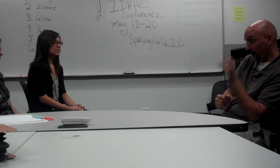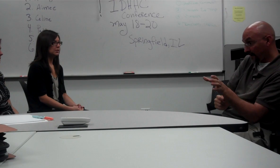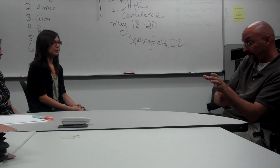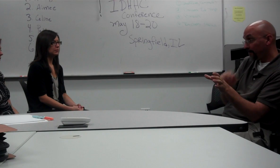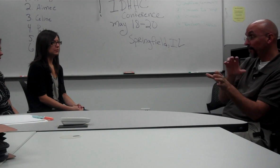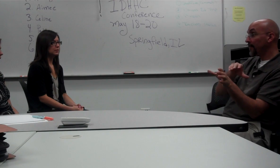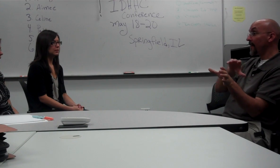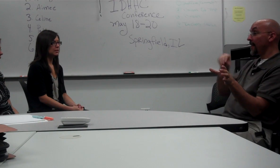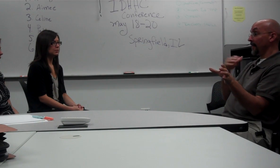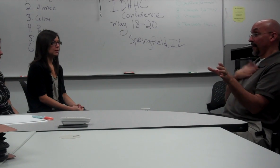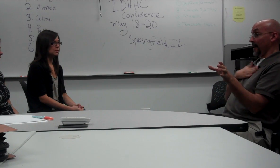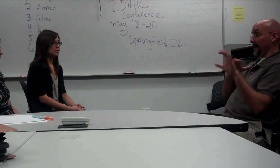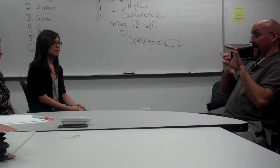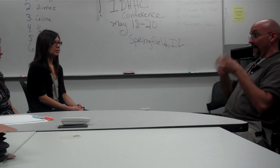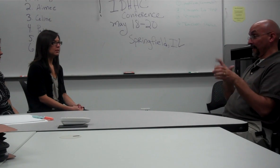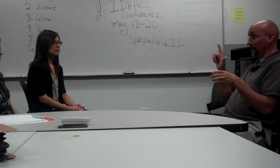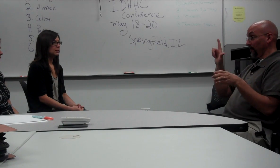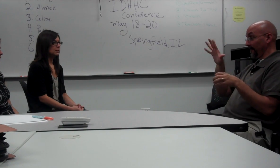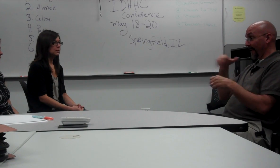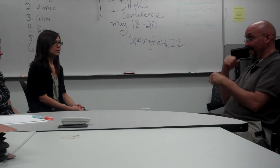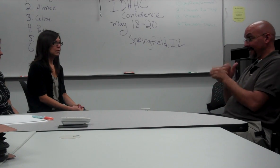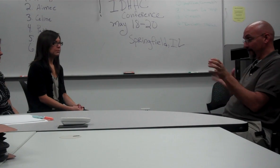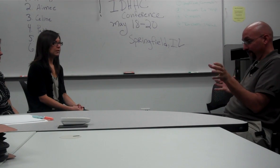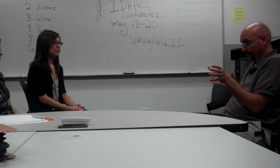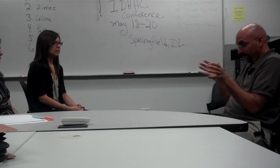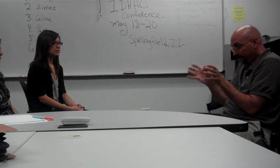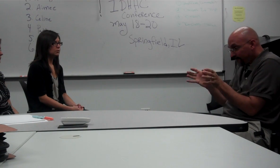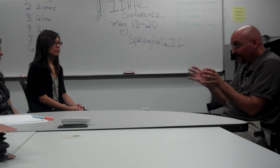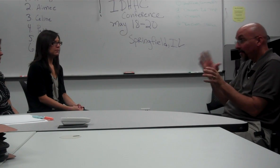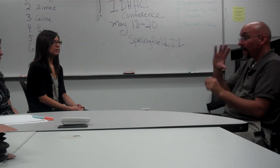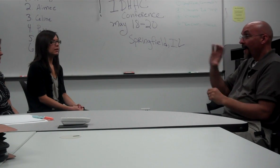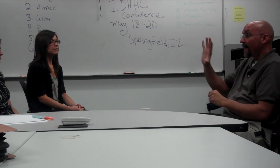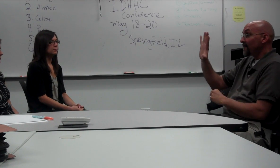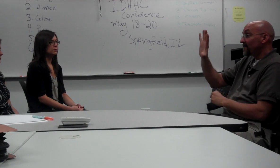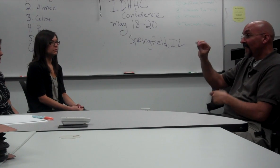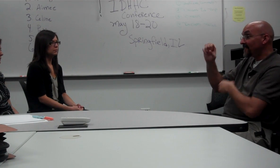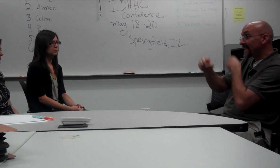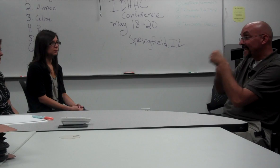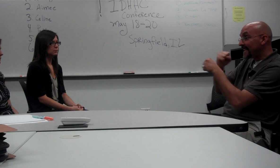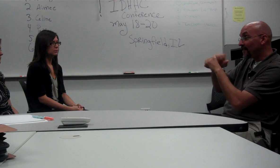This year, the class graduated. My class of 25.